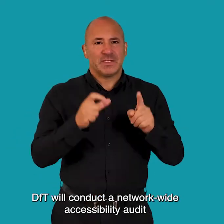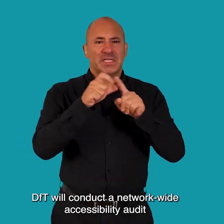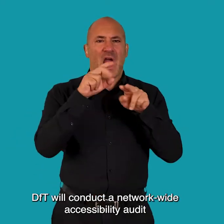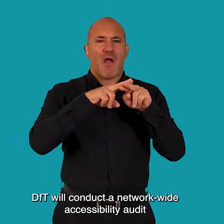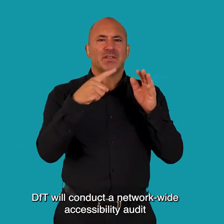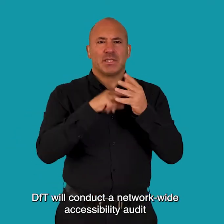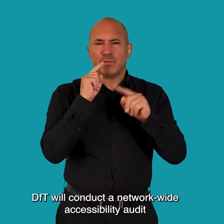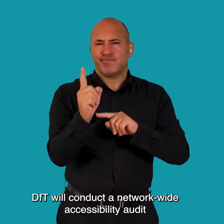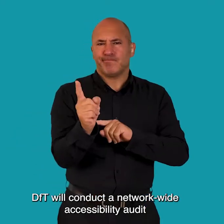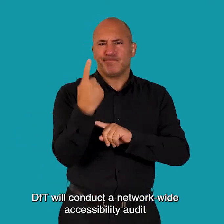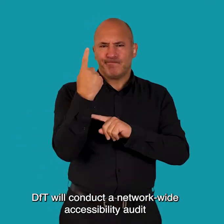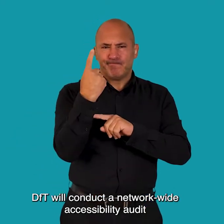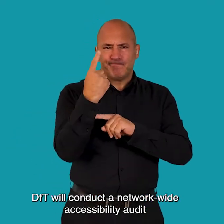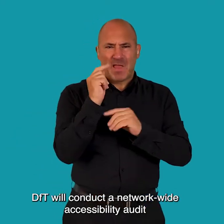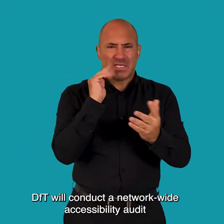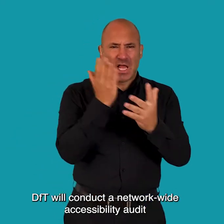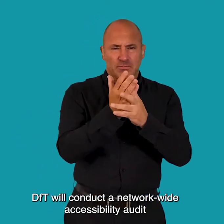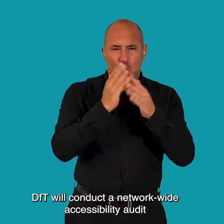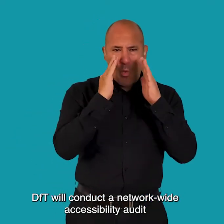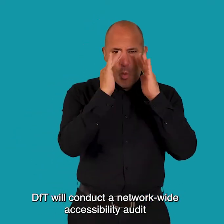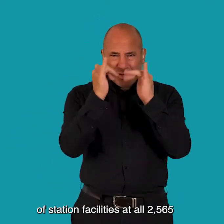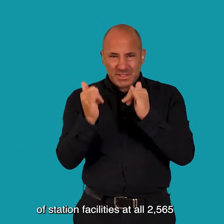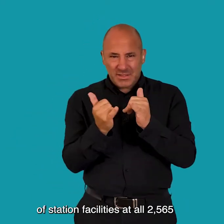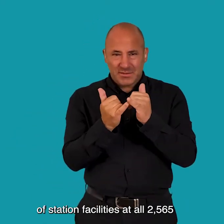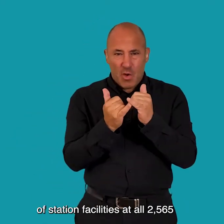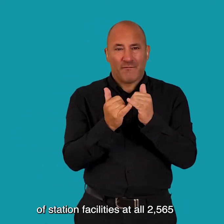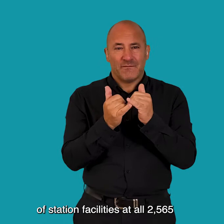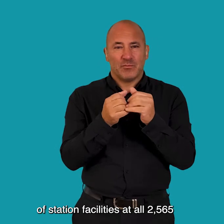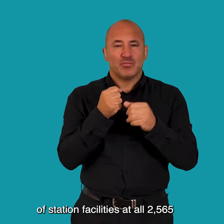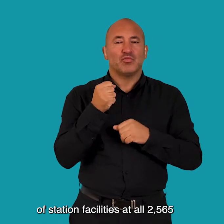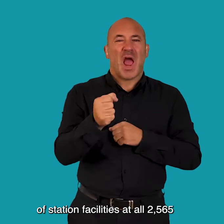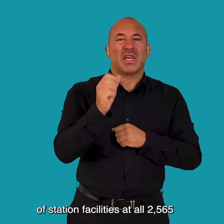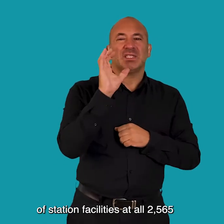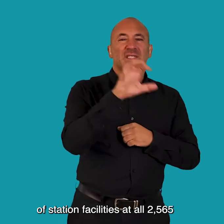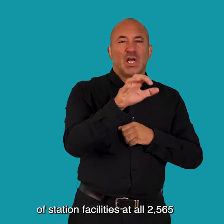conduct a network-wide accessibility audit of station facilities at all